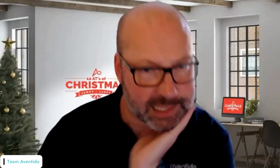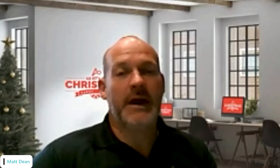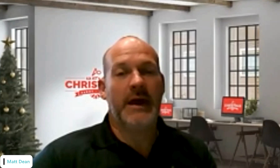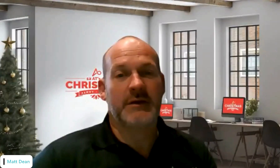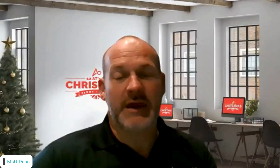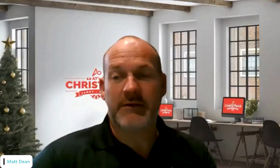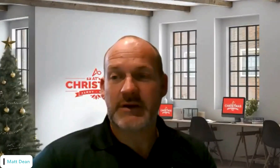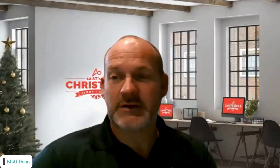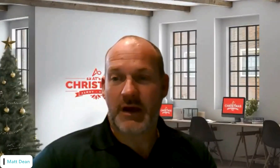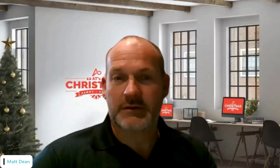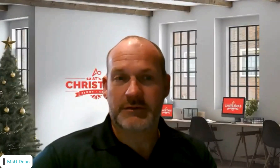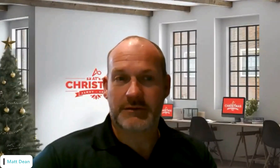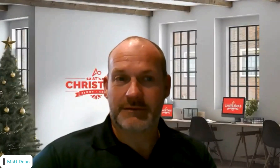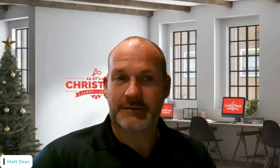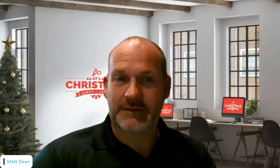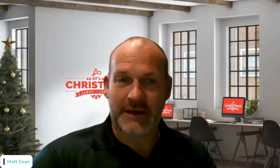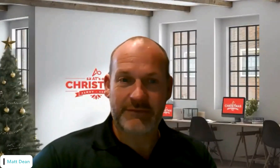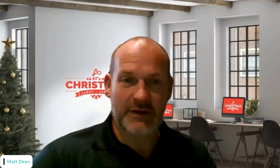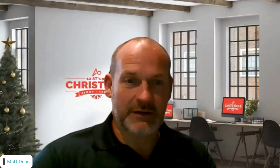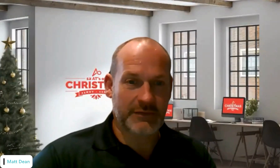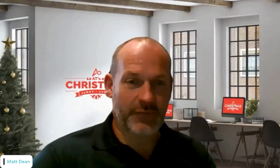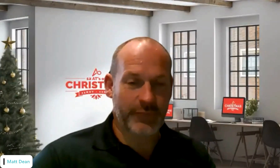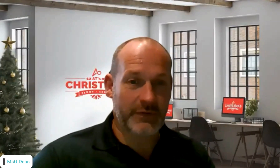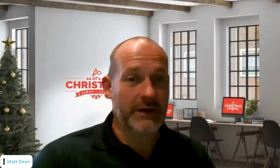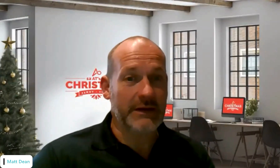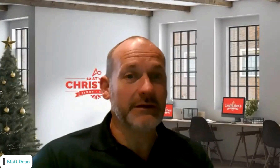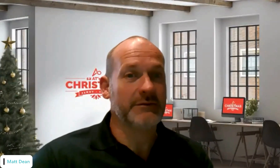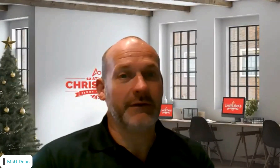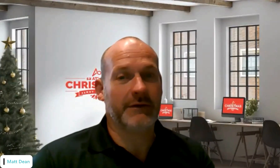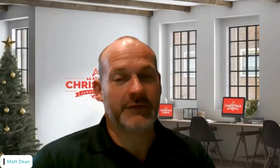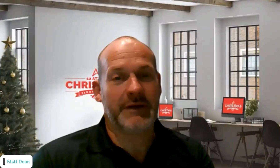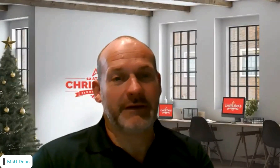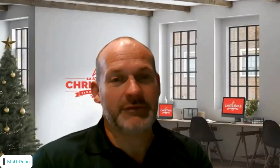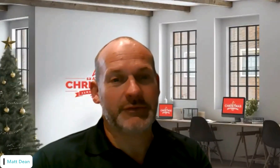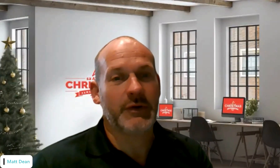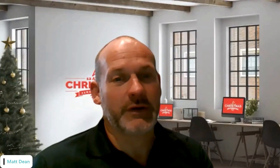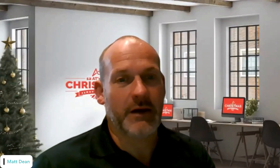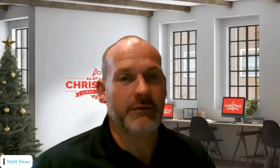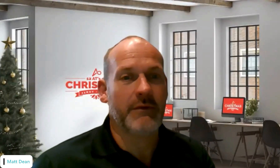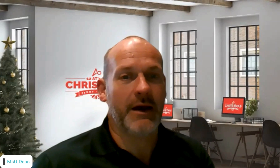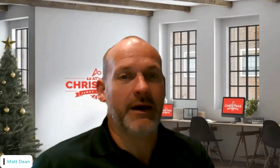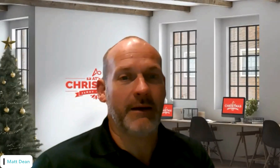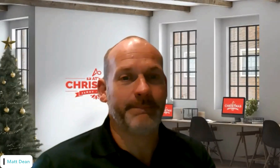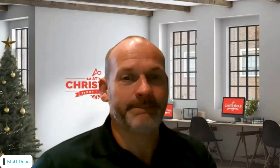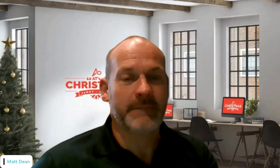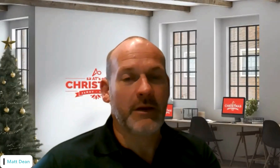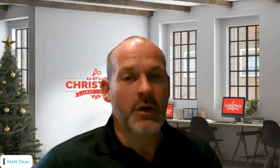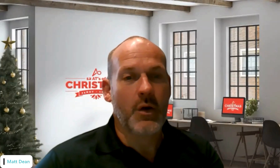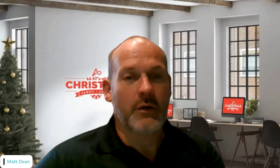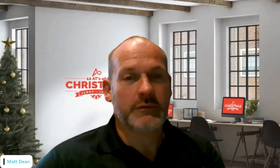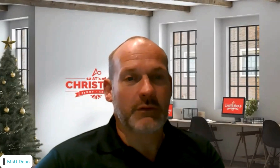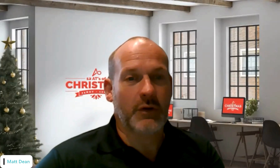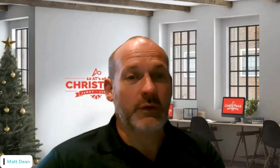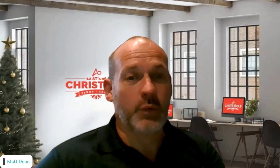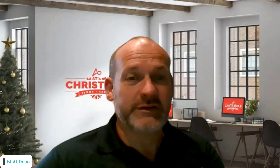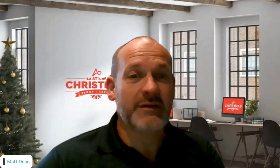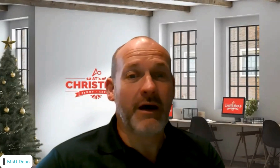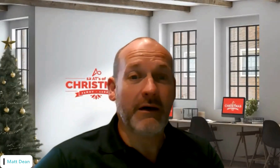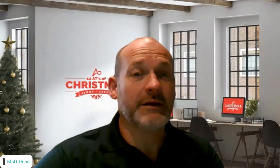so Kerry's asked 3, so I'll do Kerry's all in one go. So Andre, what is the highest level